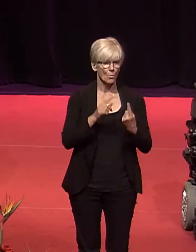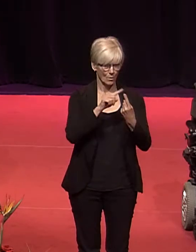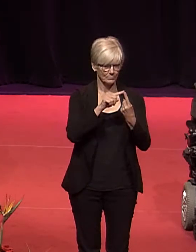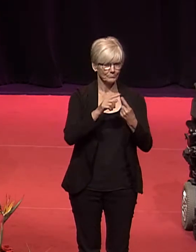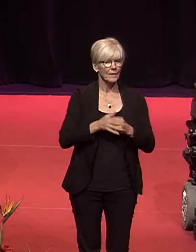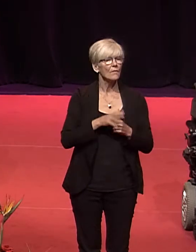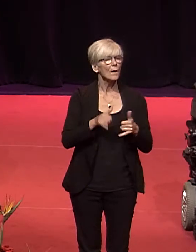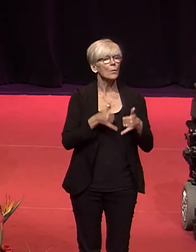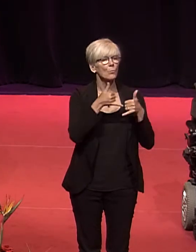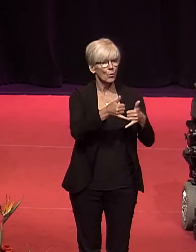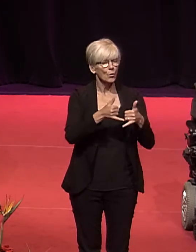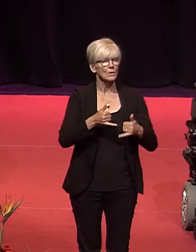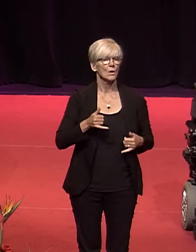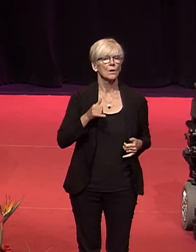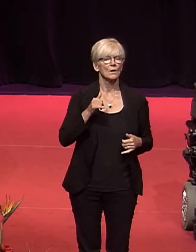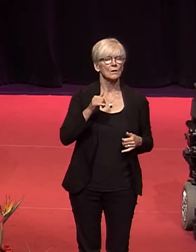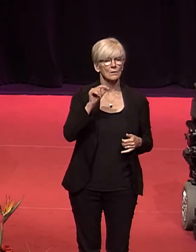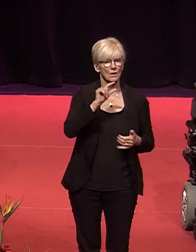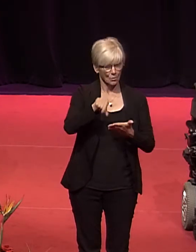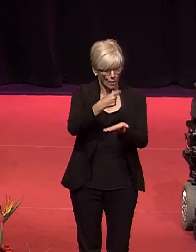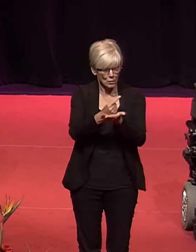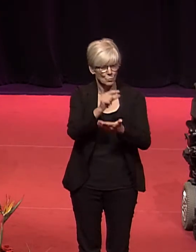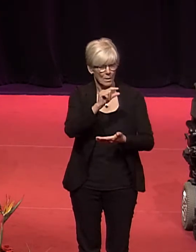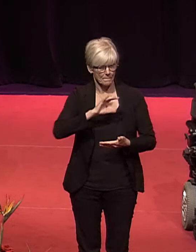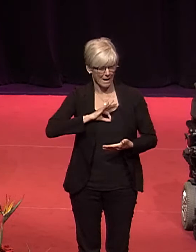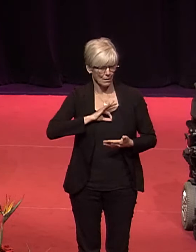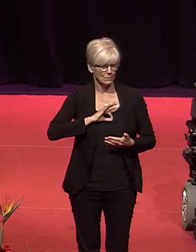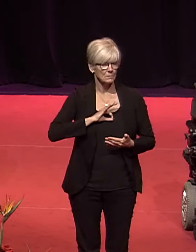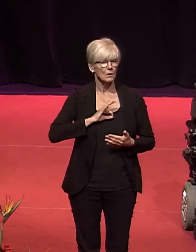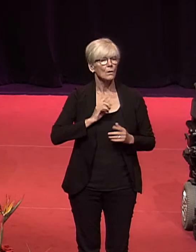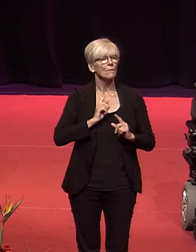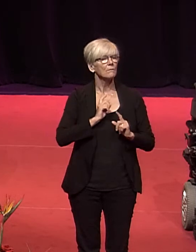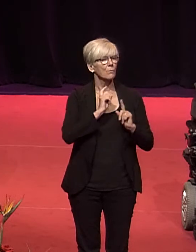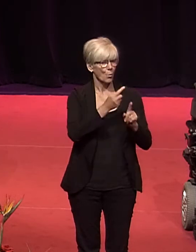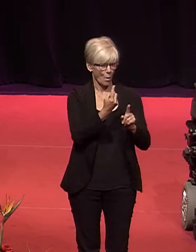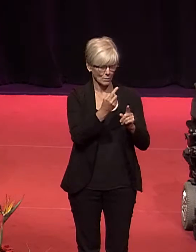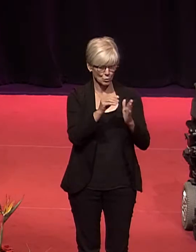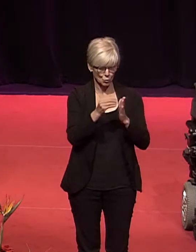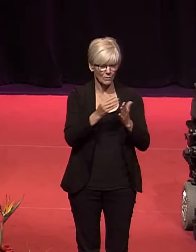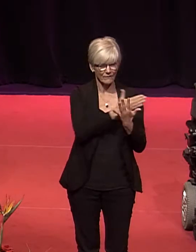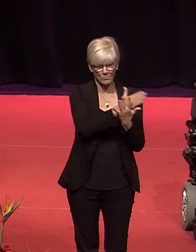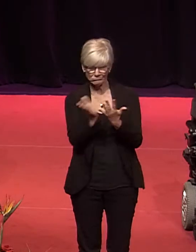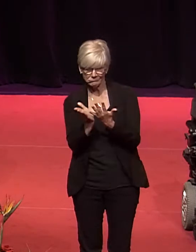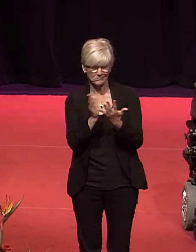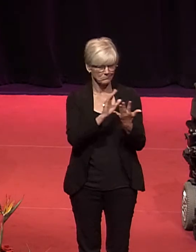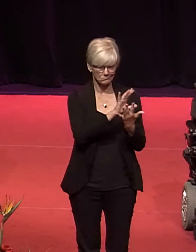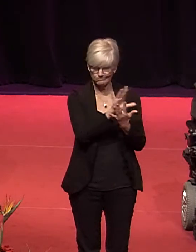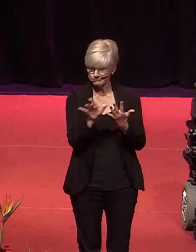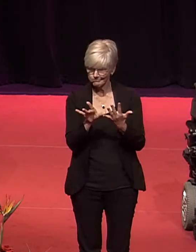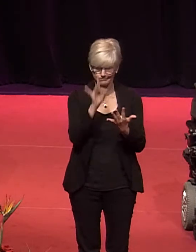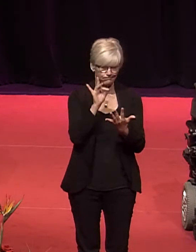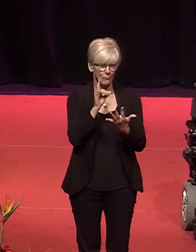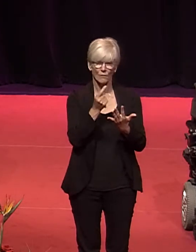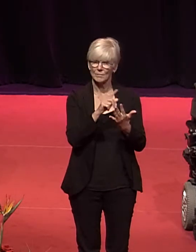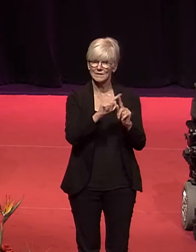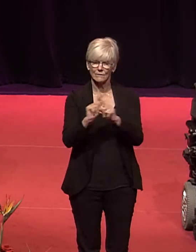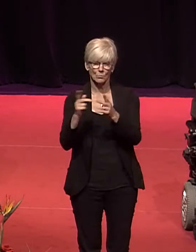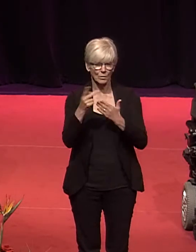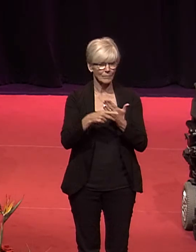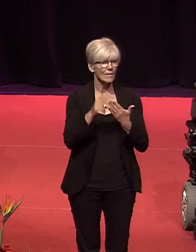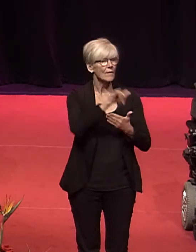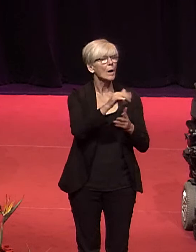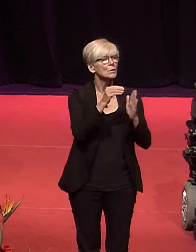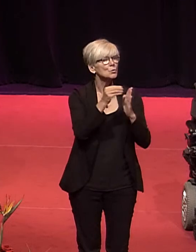graduate medals are awarded to one student per faculty who achieve academic distinction while maintaining honor standing with no